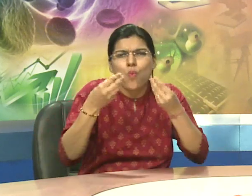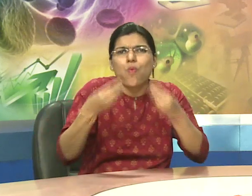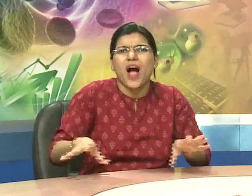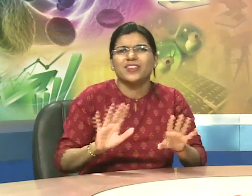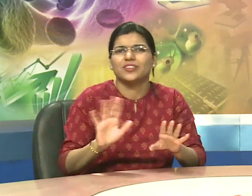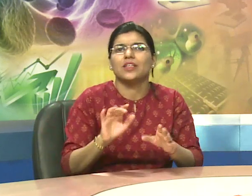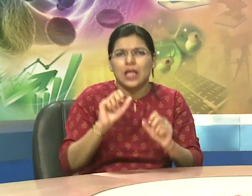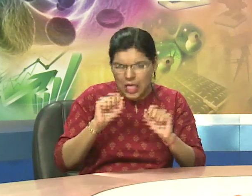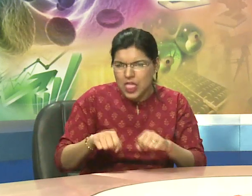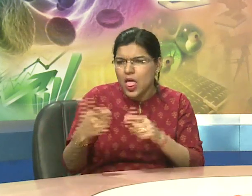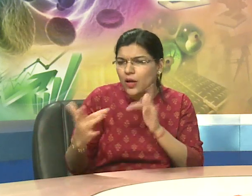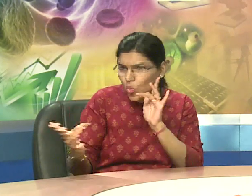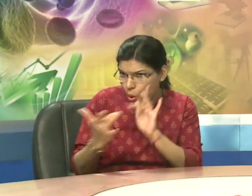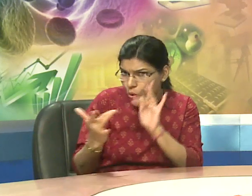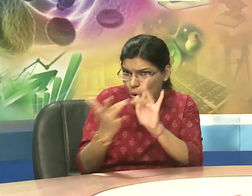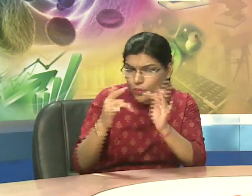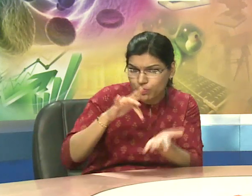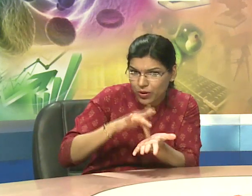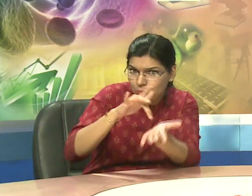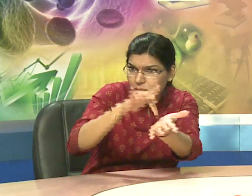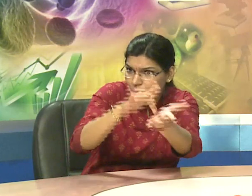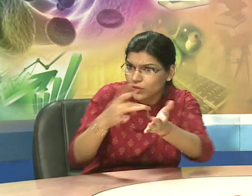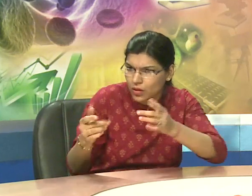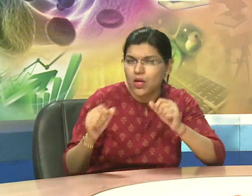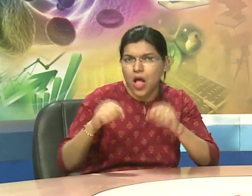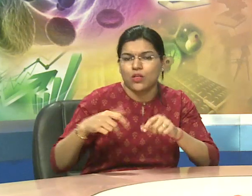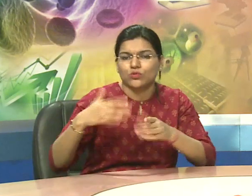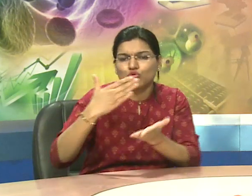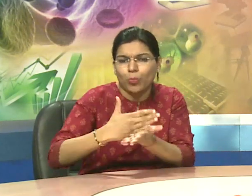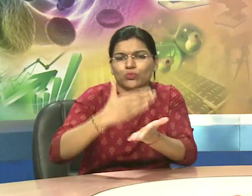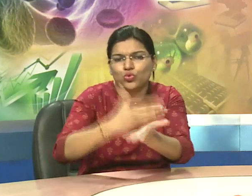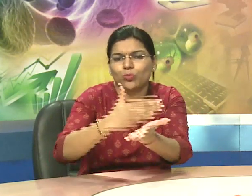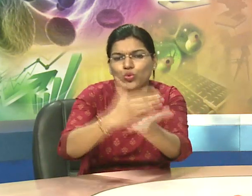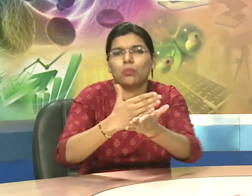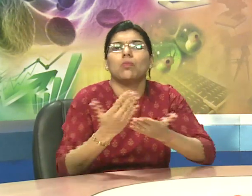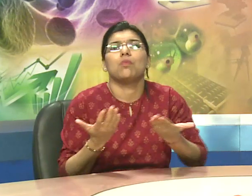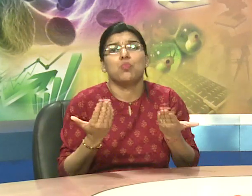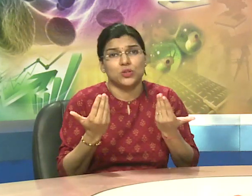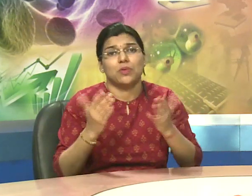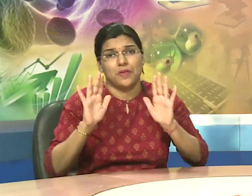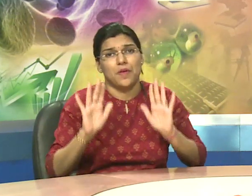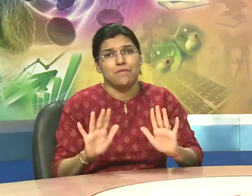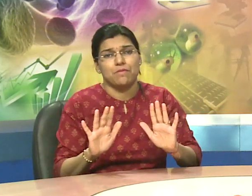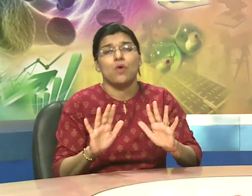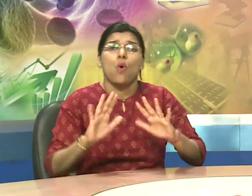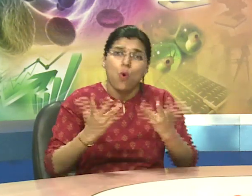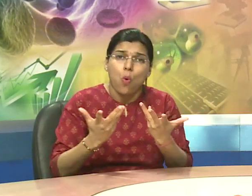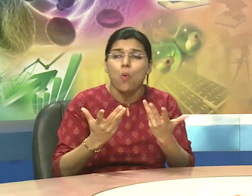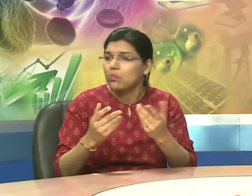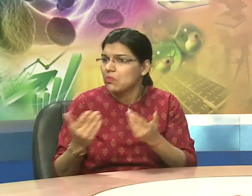I can't decide it by myself. I have to stop at every place which